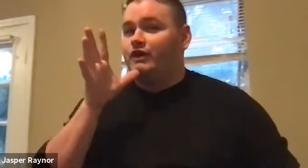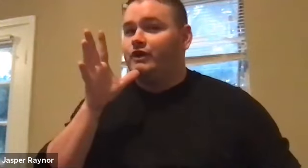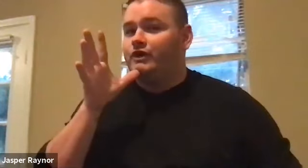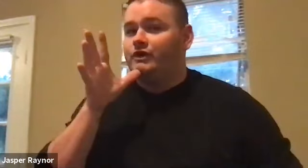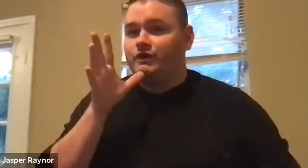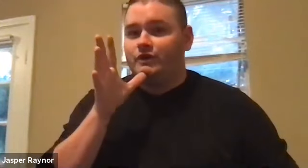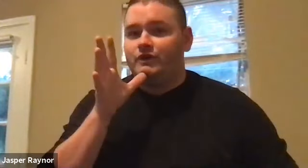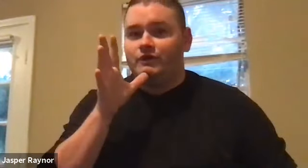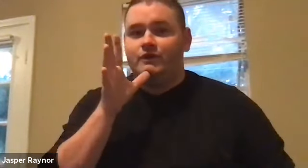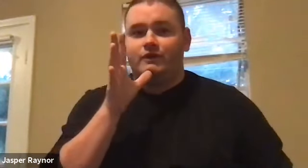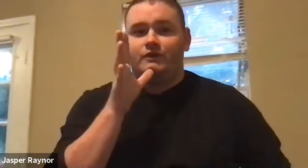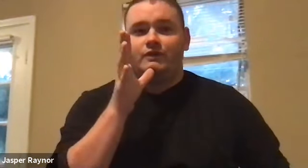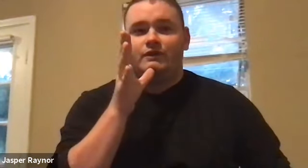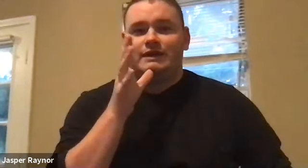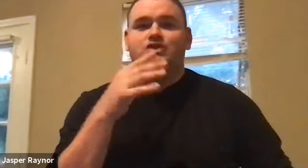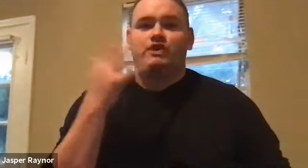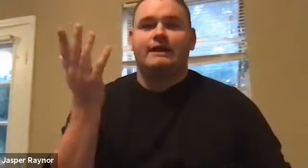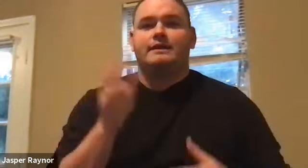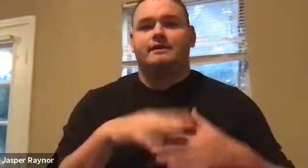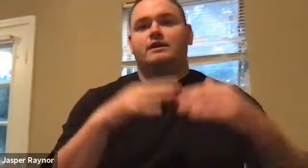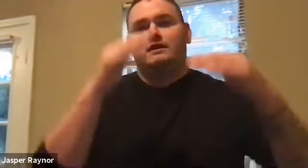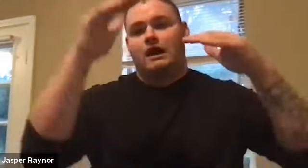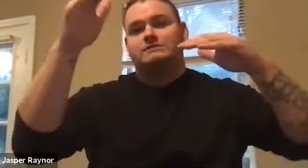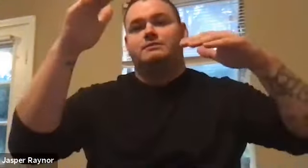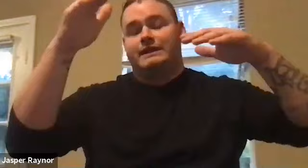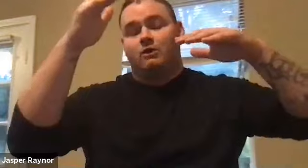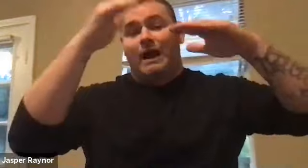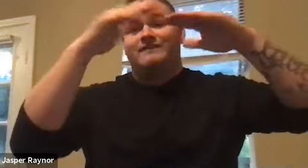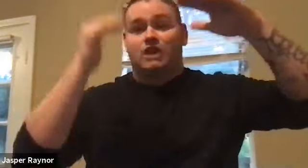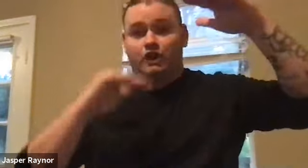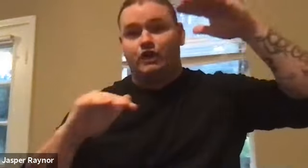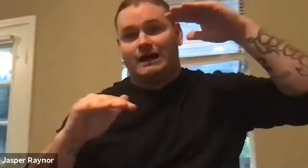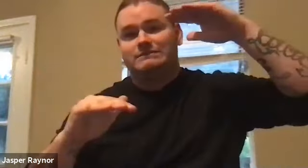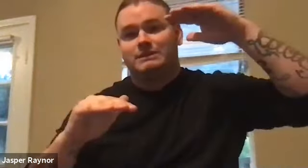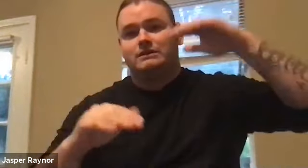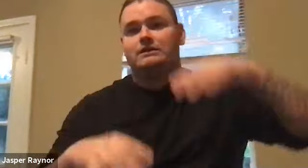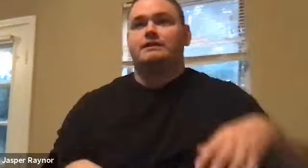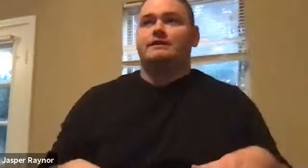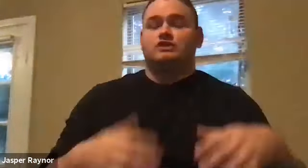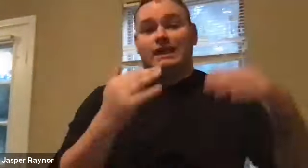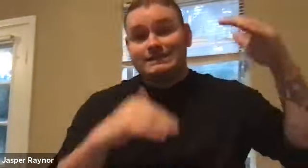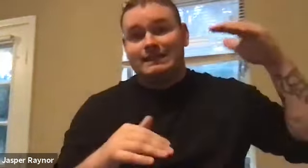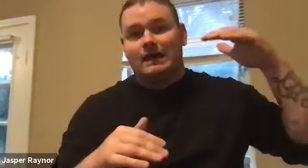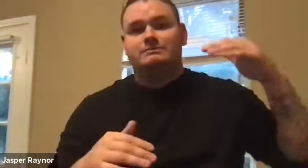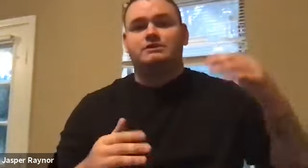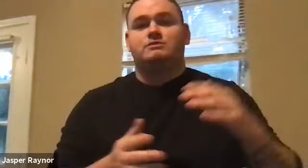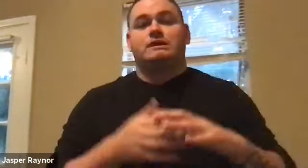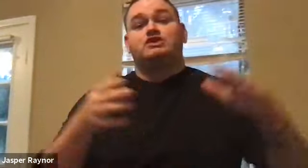Mother. It's created that the wife is under the husband, not that she's less than the husband, just because she's